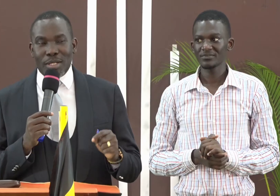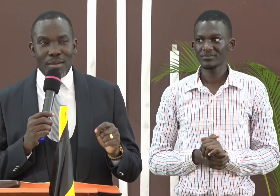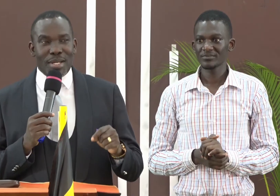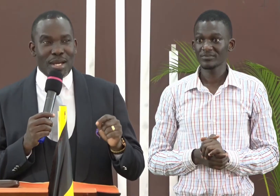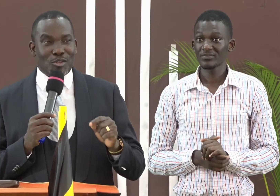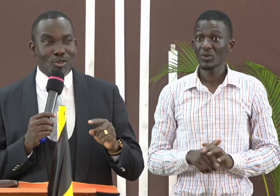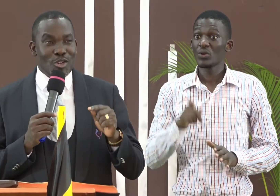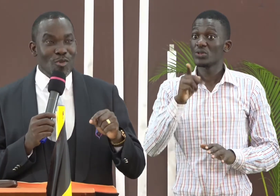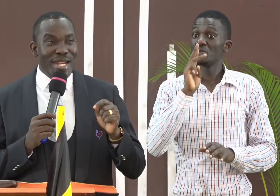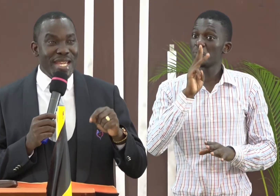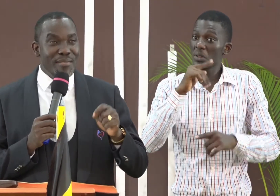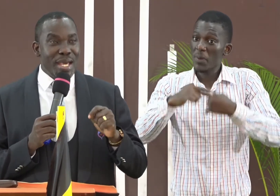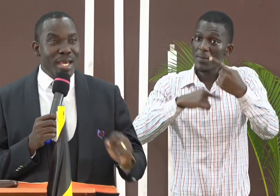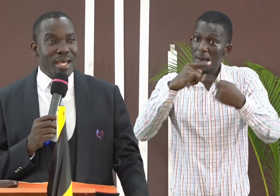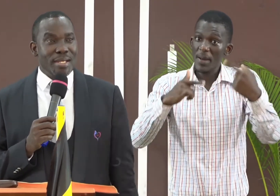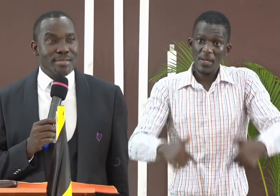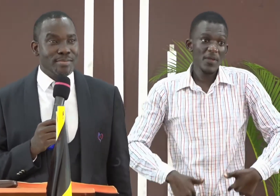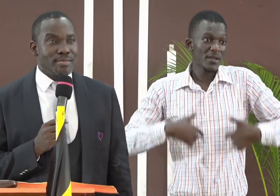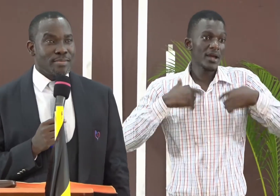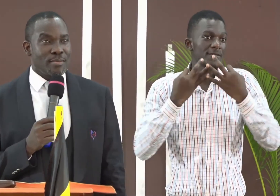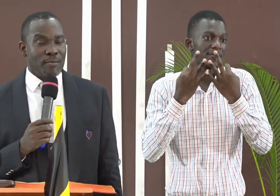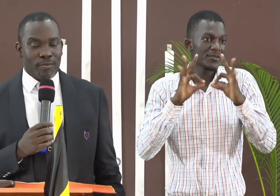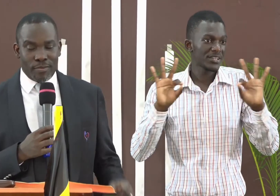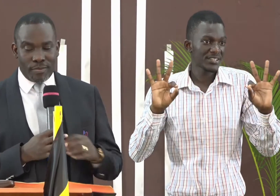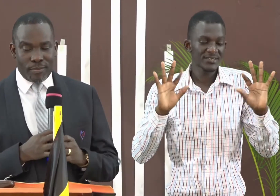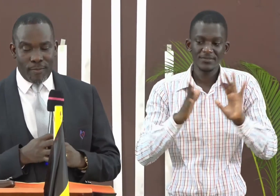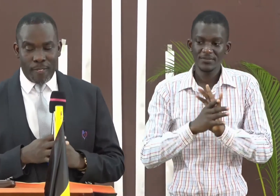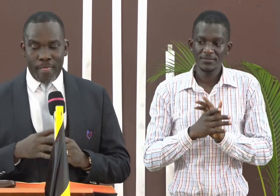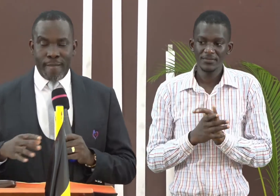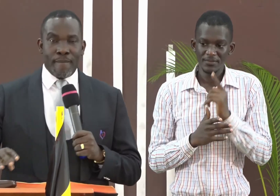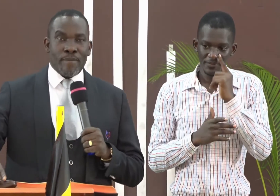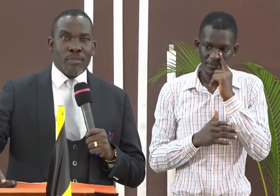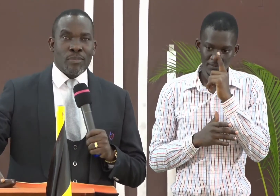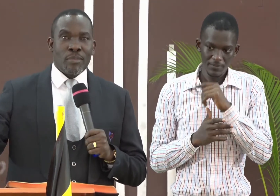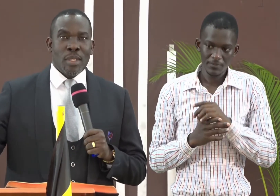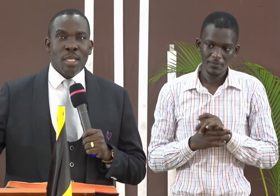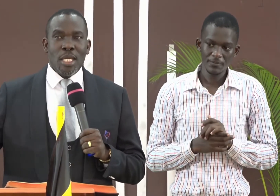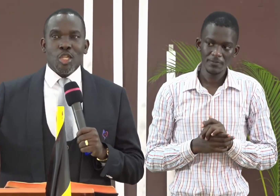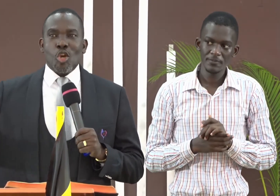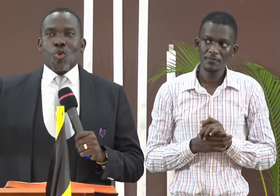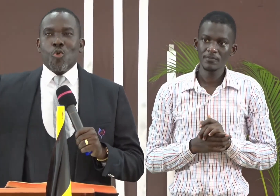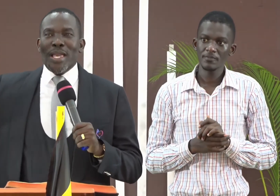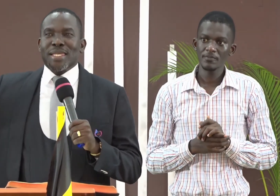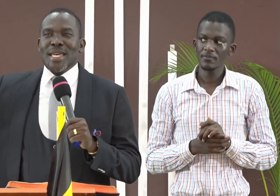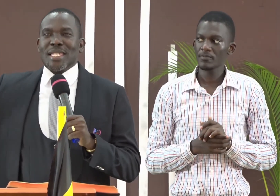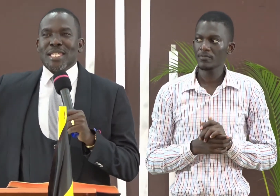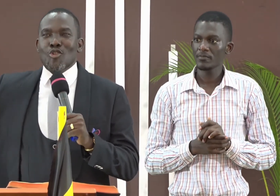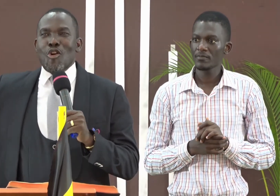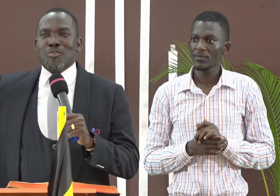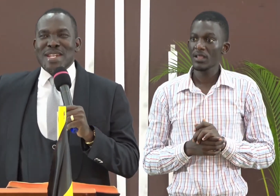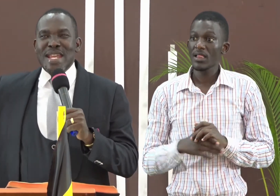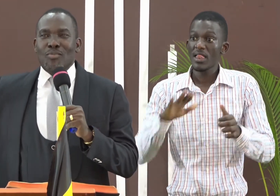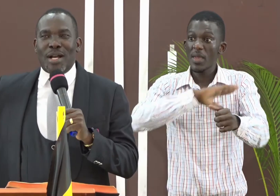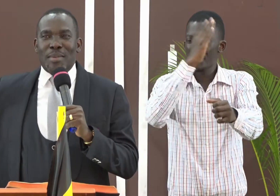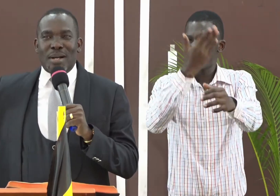Ogenda kutambula ennaku zo ng'oli wa ddembe. Amen. You will walk the rest of your days when you're free. Ekyokulwanyisa